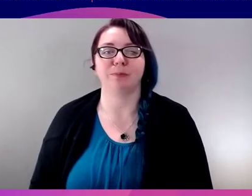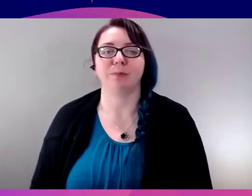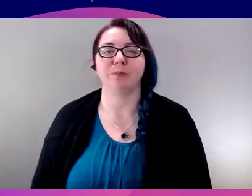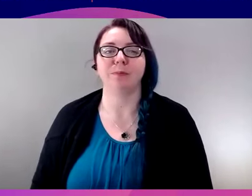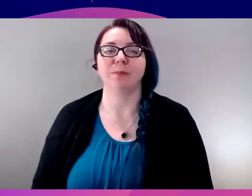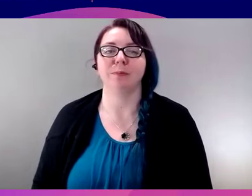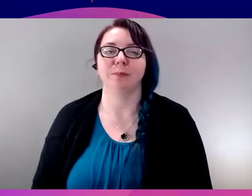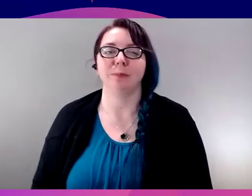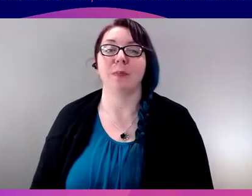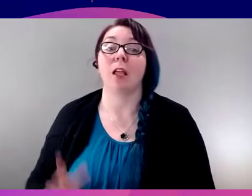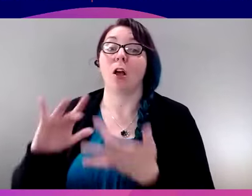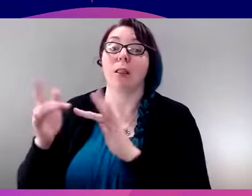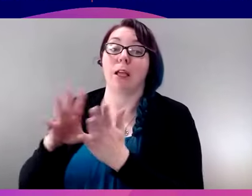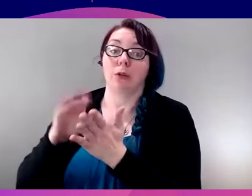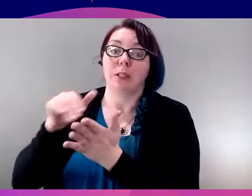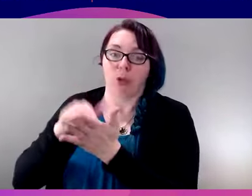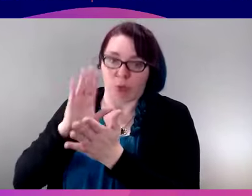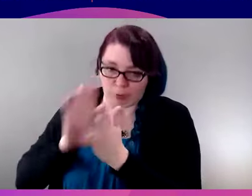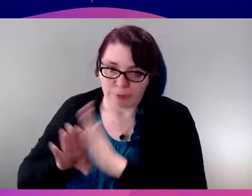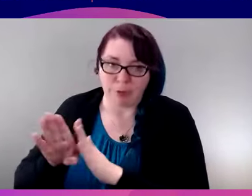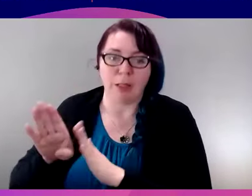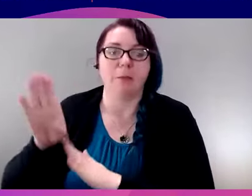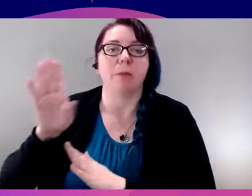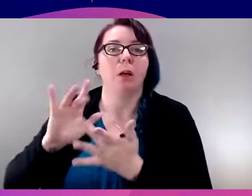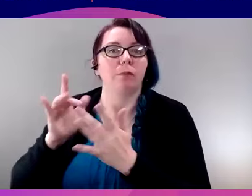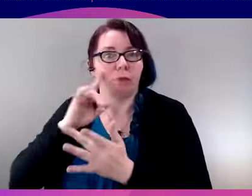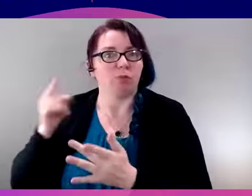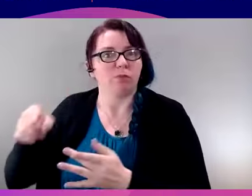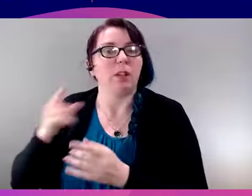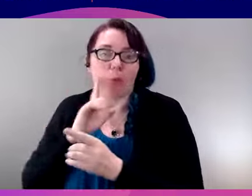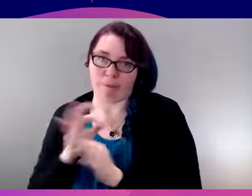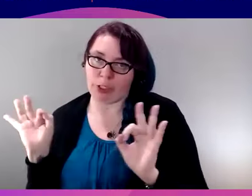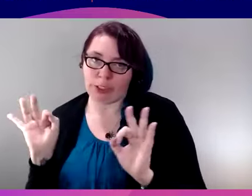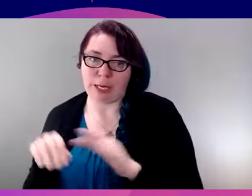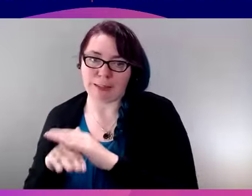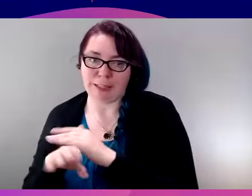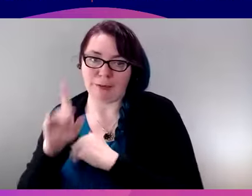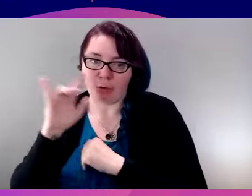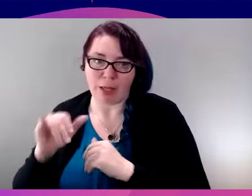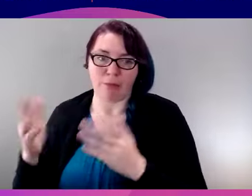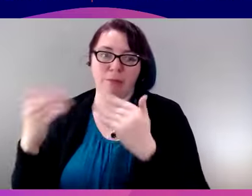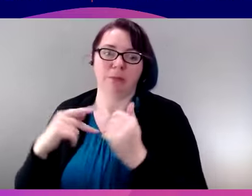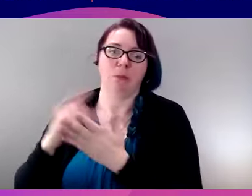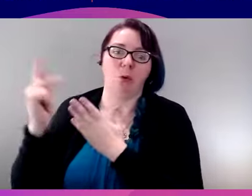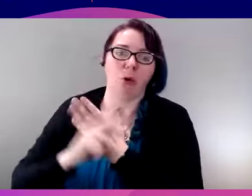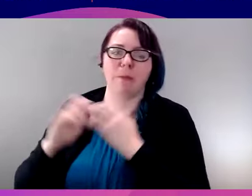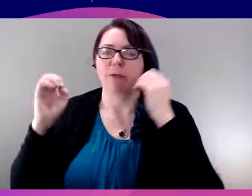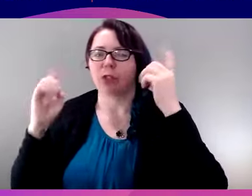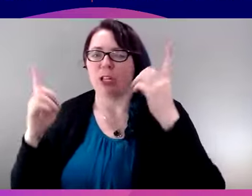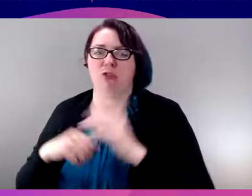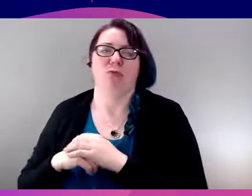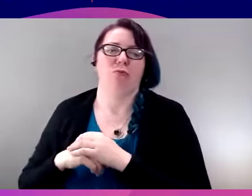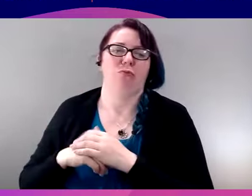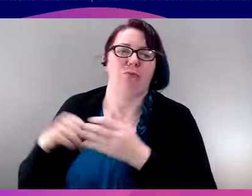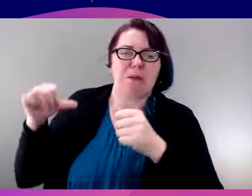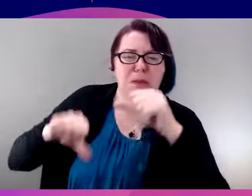educational programs and humane education programs to resources, curriculum guides, and more to engage young men